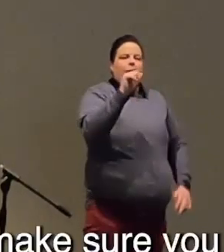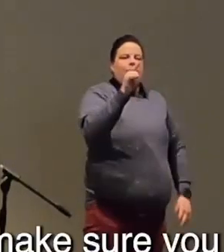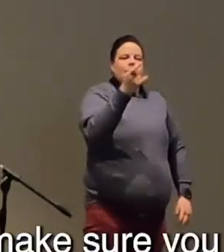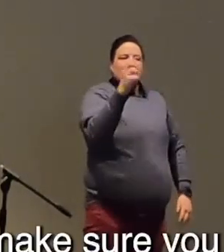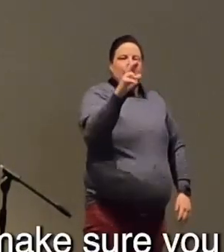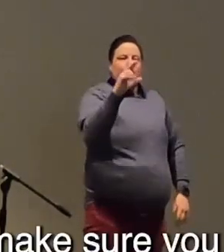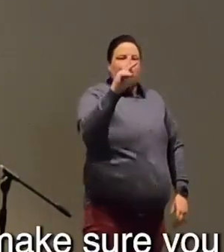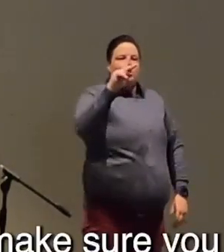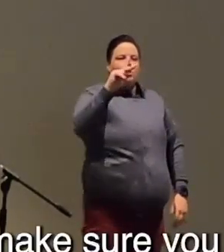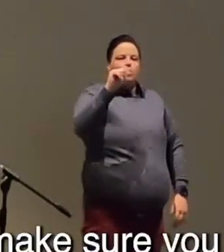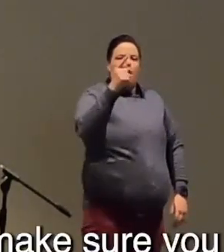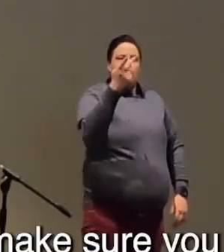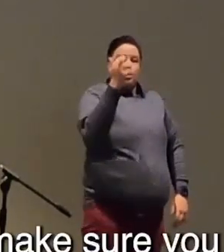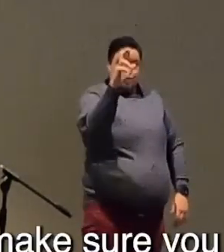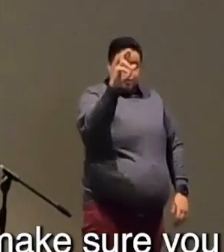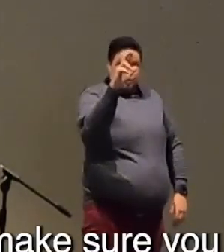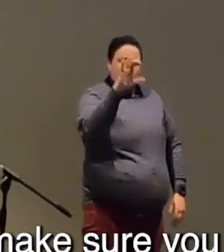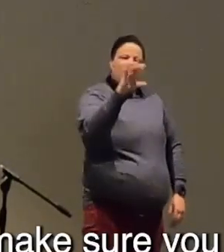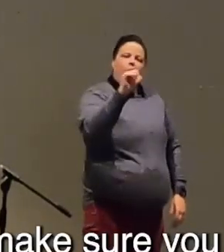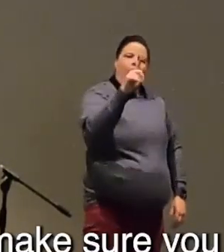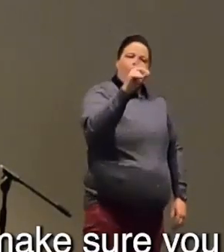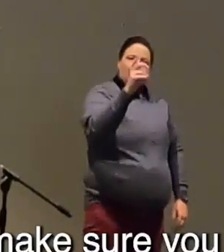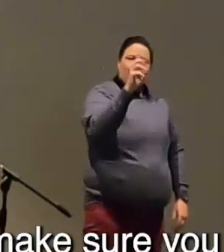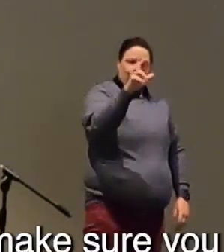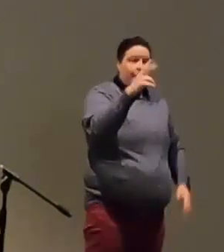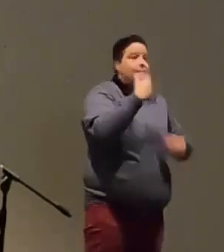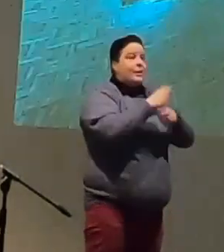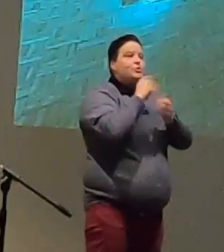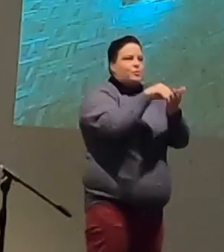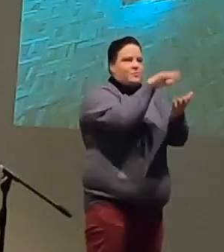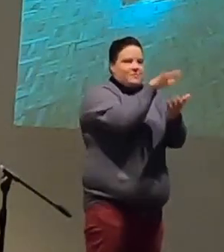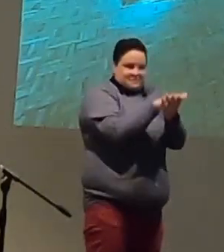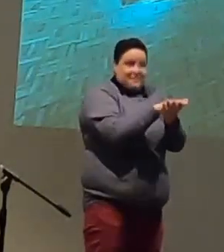make sure you mark your calendars to come see that.